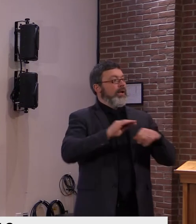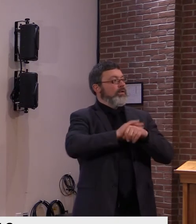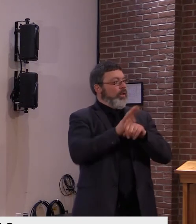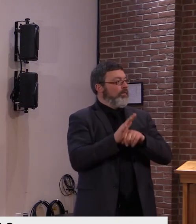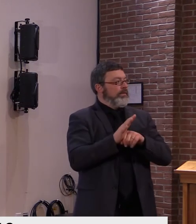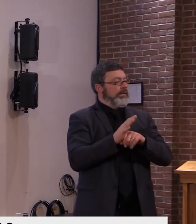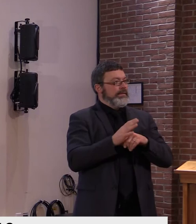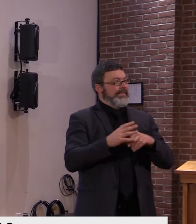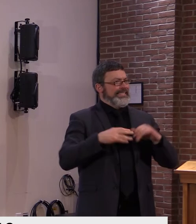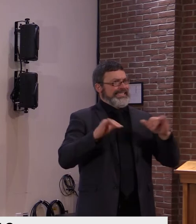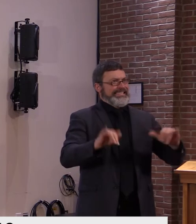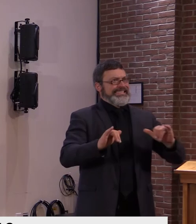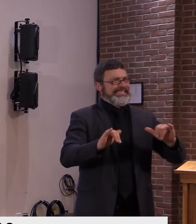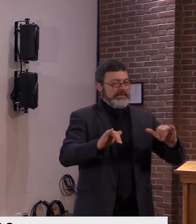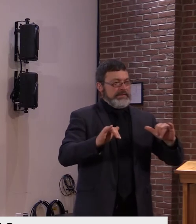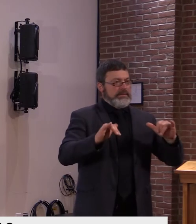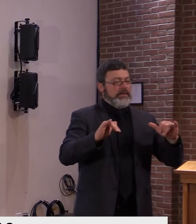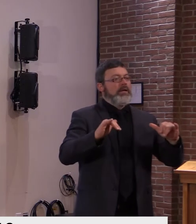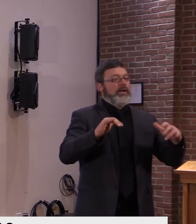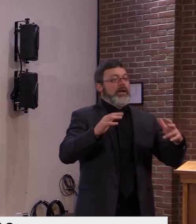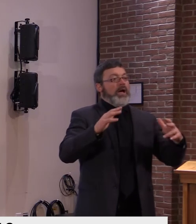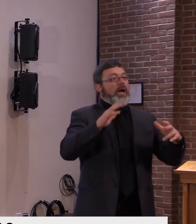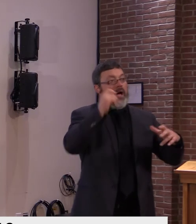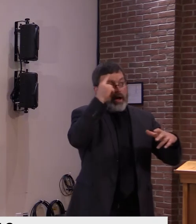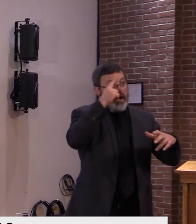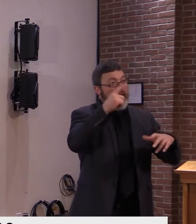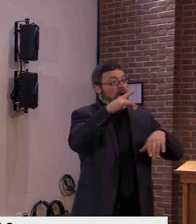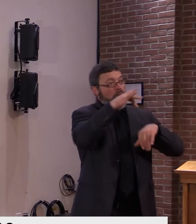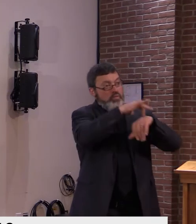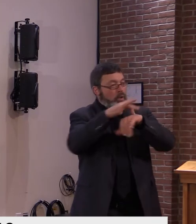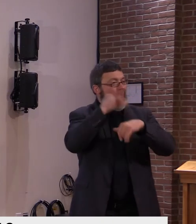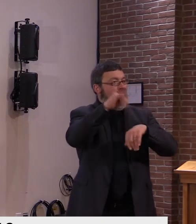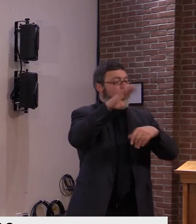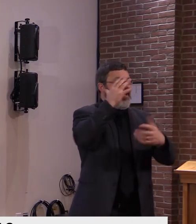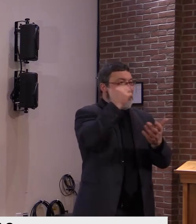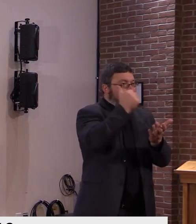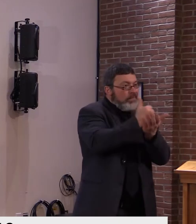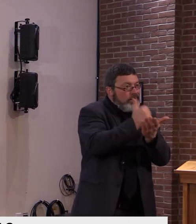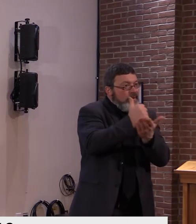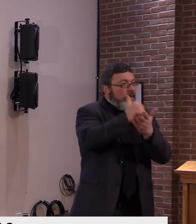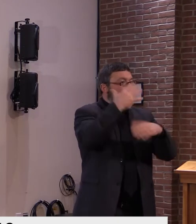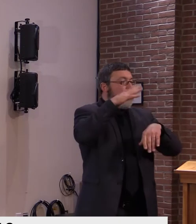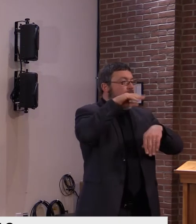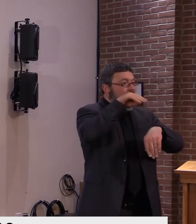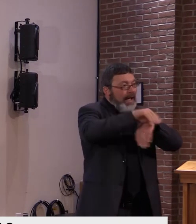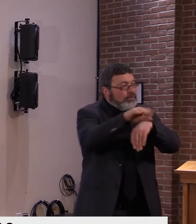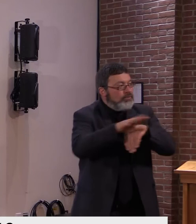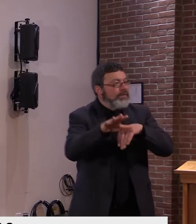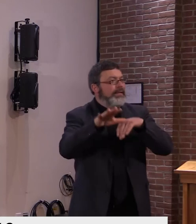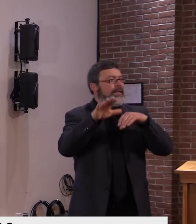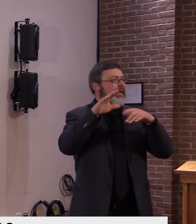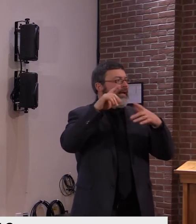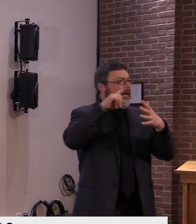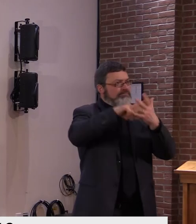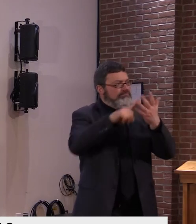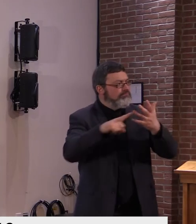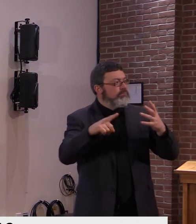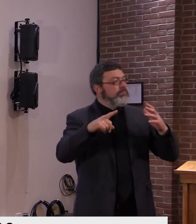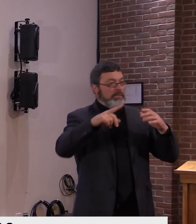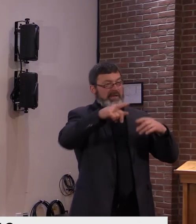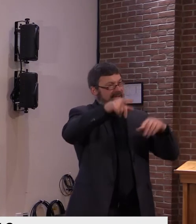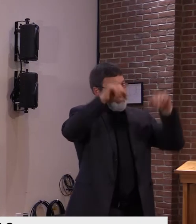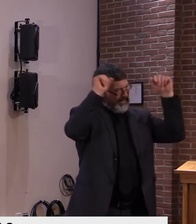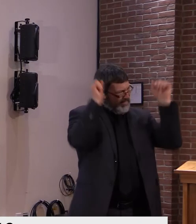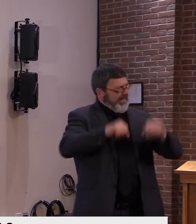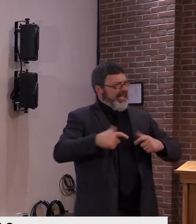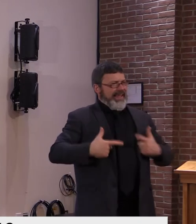availability, even if by telemedicine, which has worked extraordinarily well for that population. Nothing has shut down in terms of